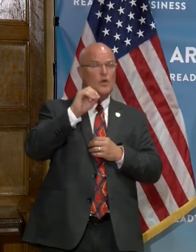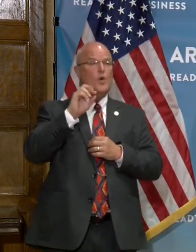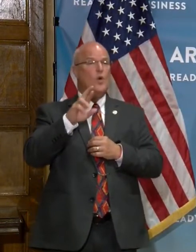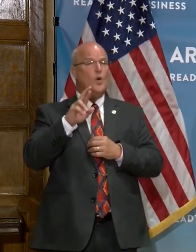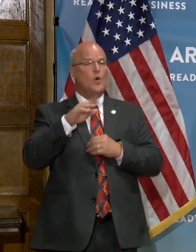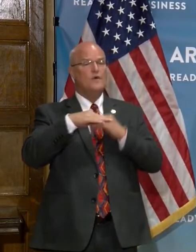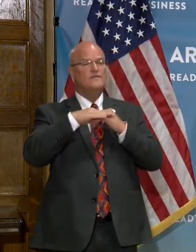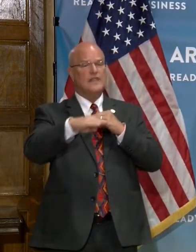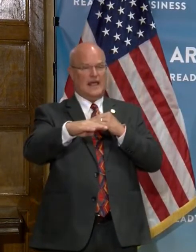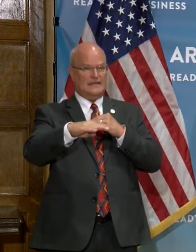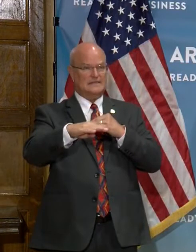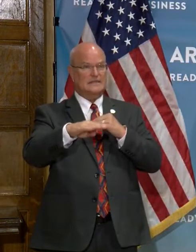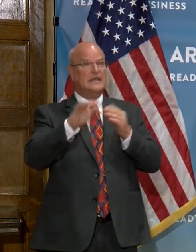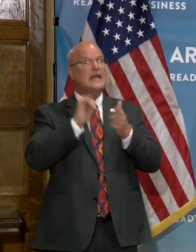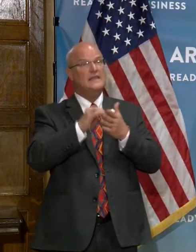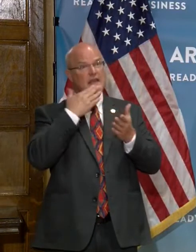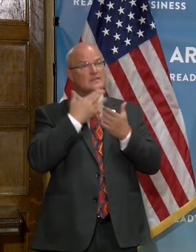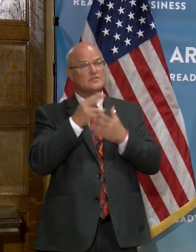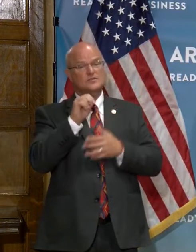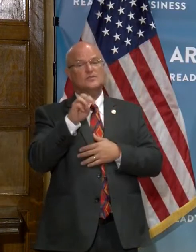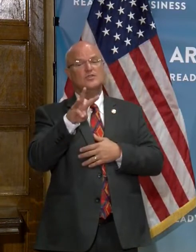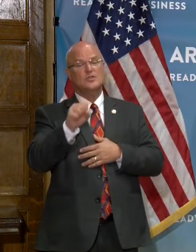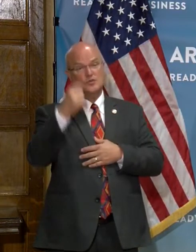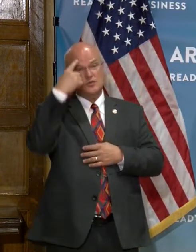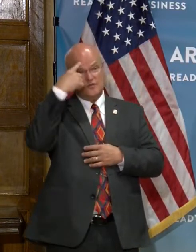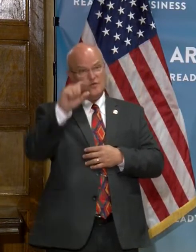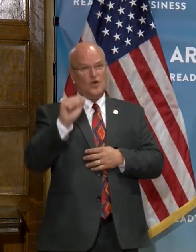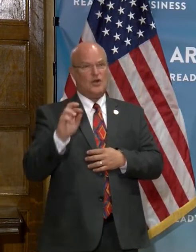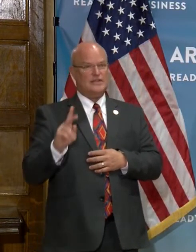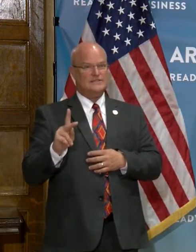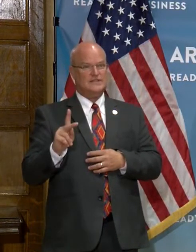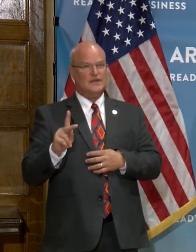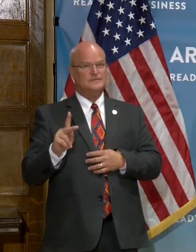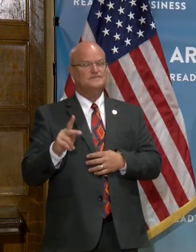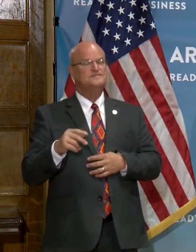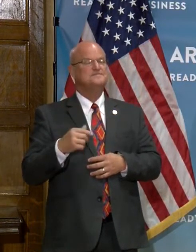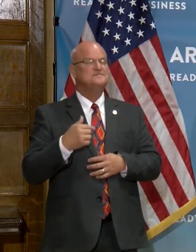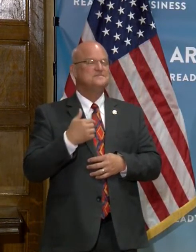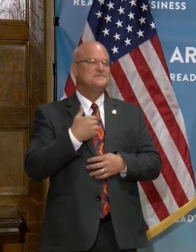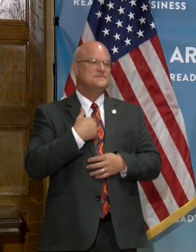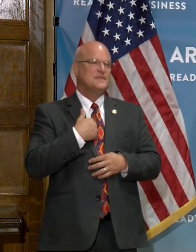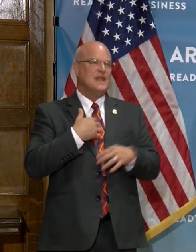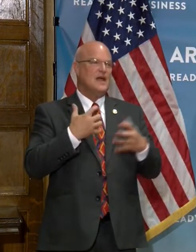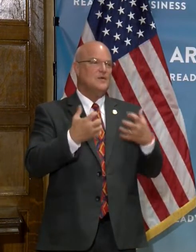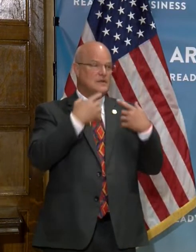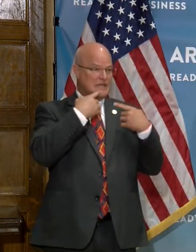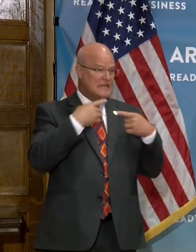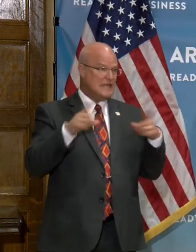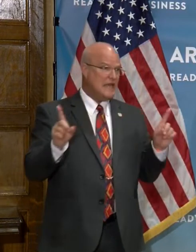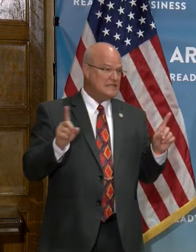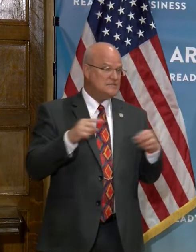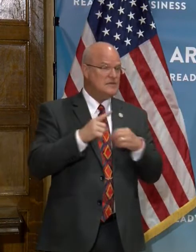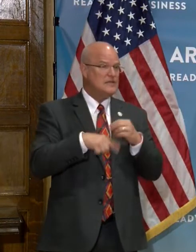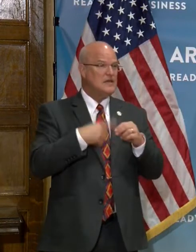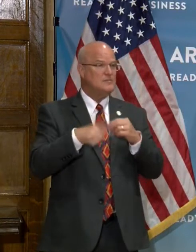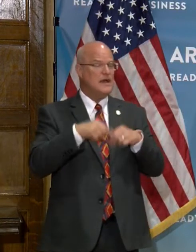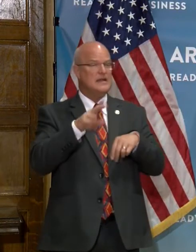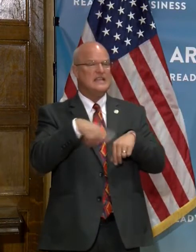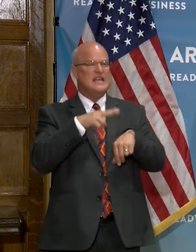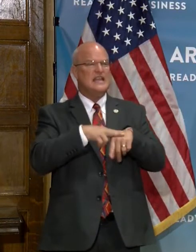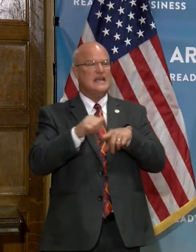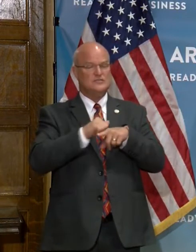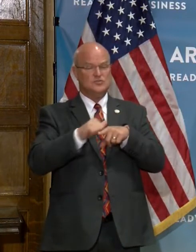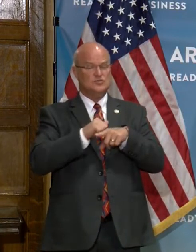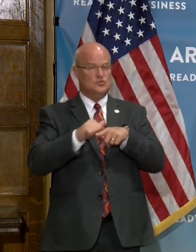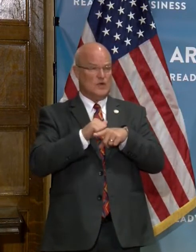or a flat, and that's good news for Arkansas. I did want to make an announcement in regard to National